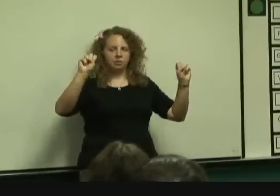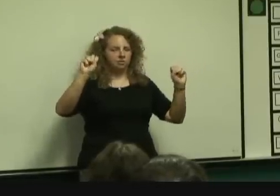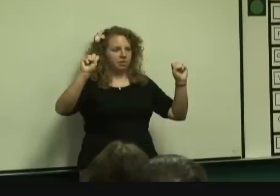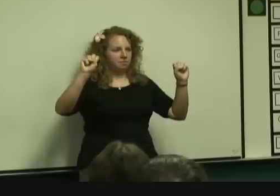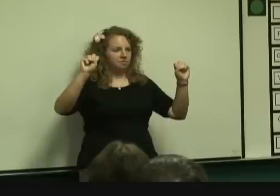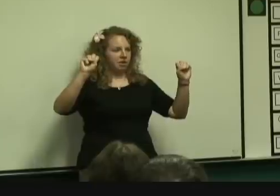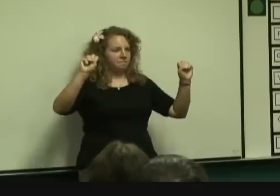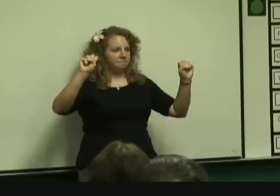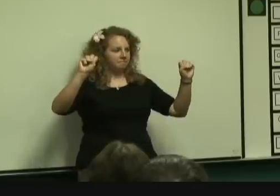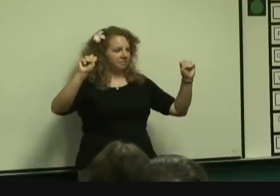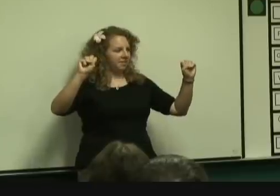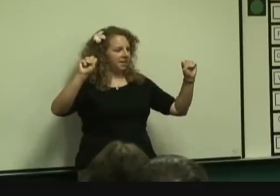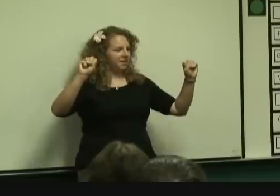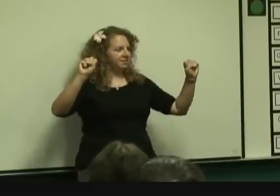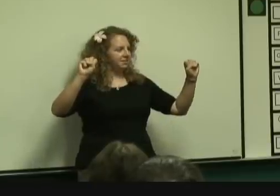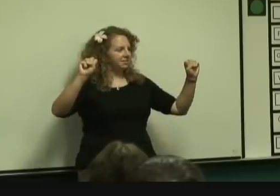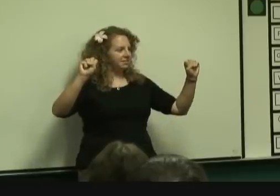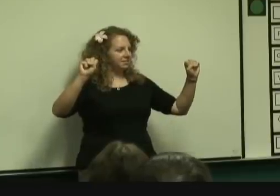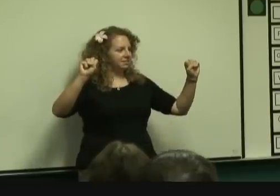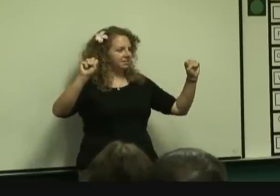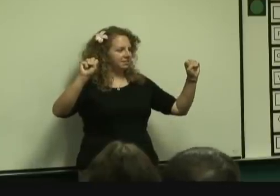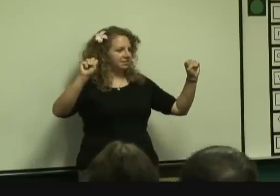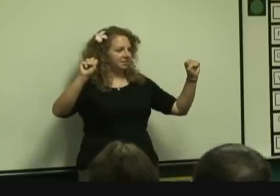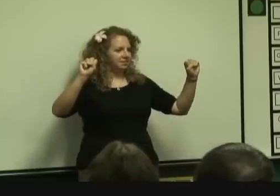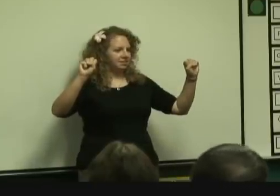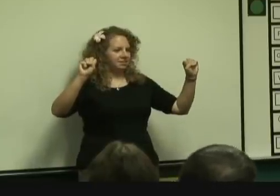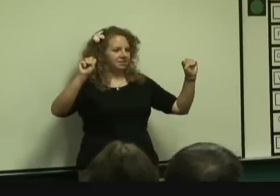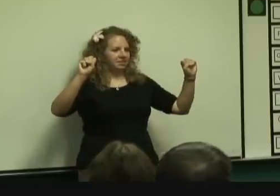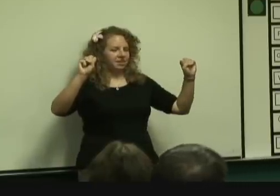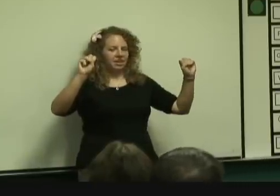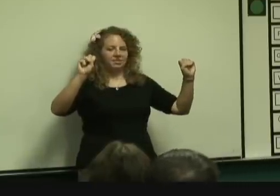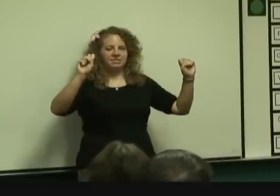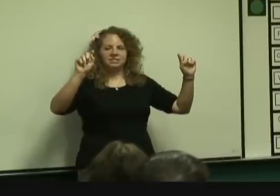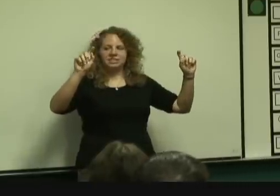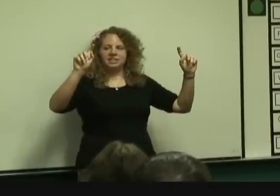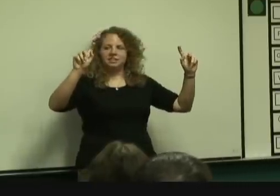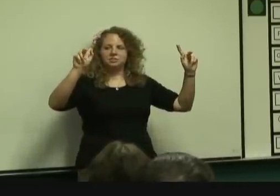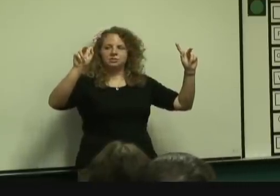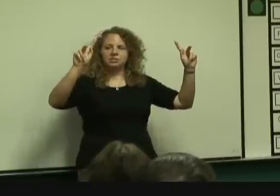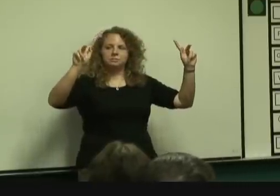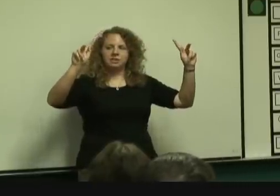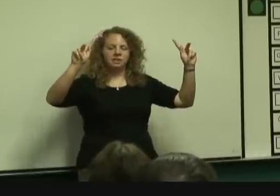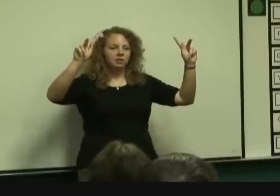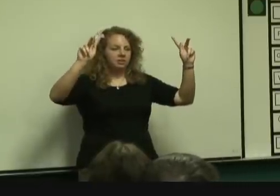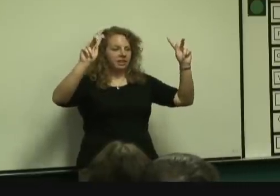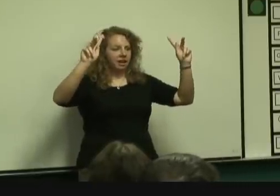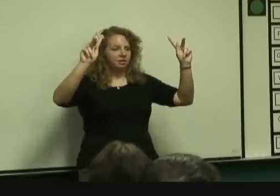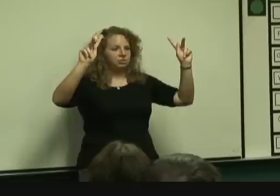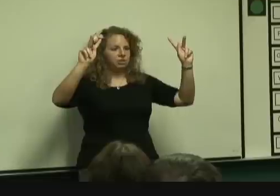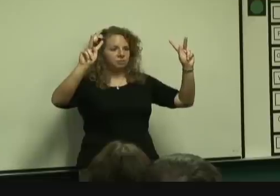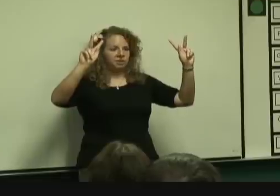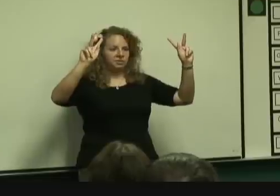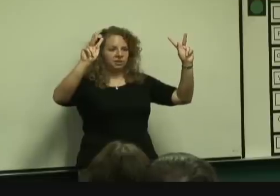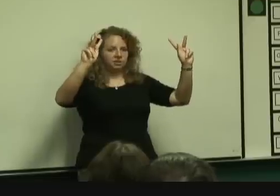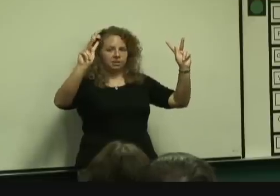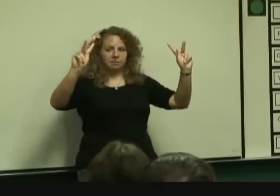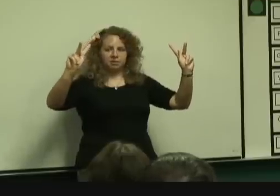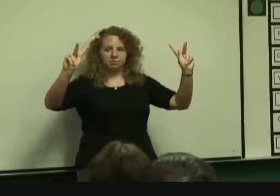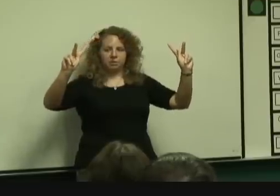your thumb in front. S. And then T is going to be like how you did your bunny fingers up and your thumb